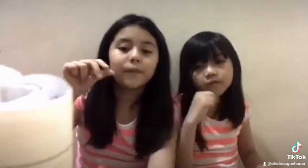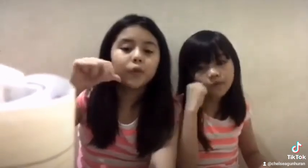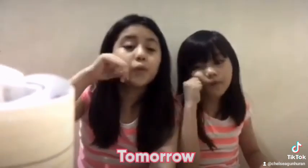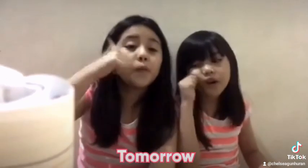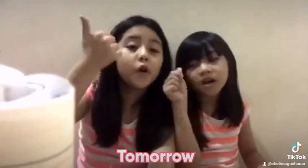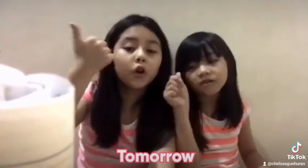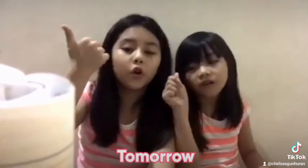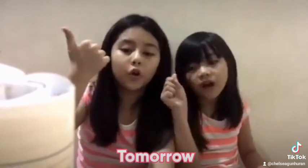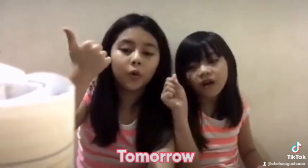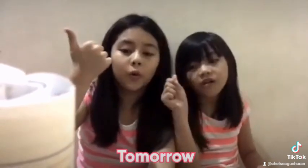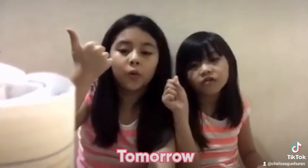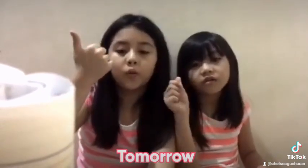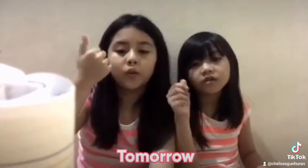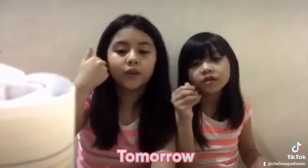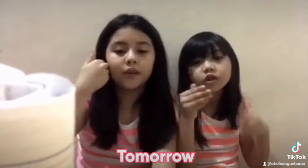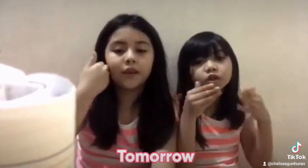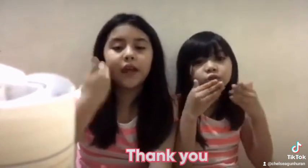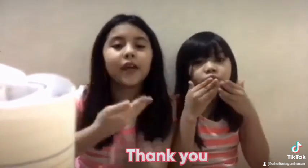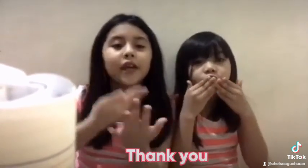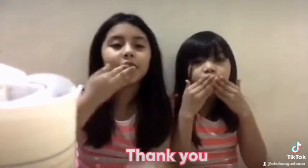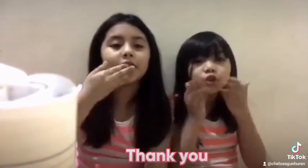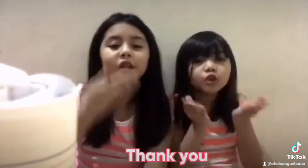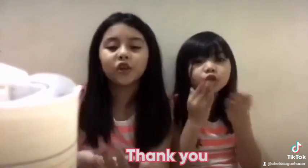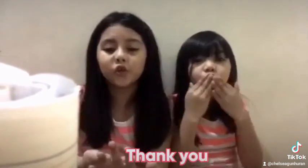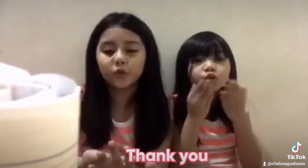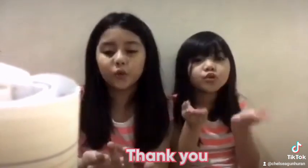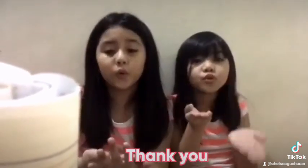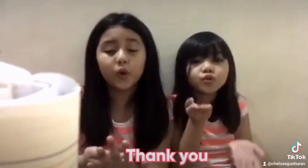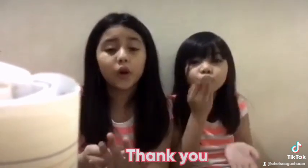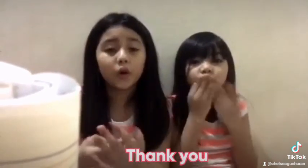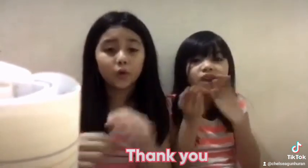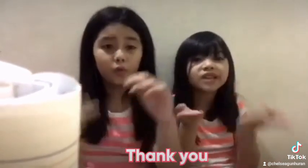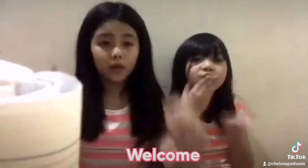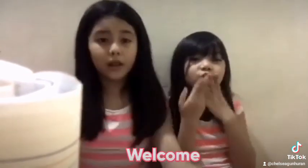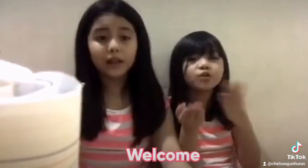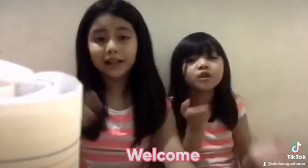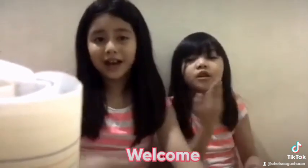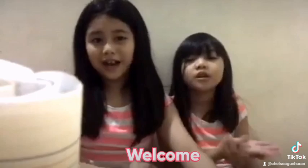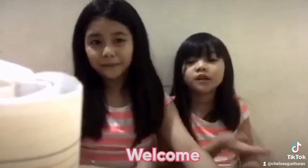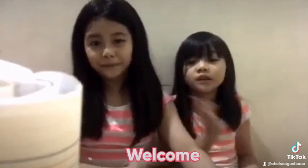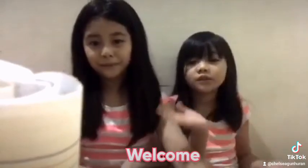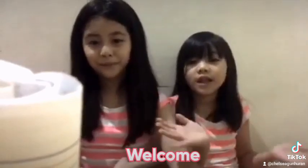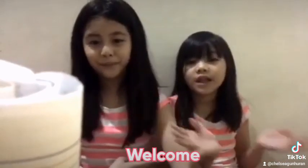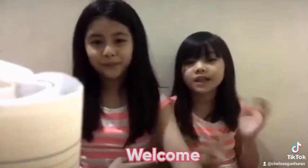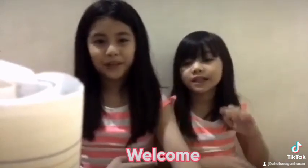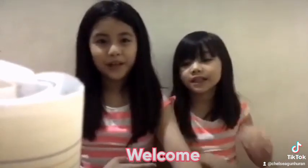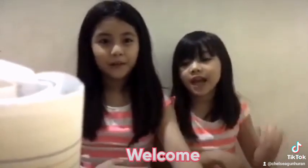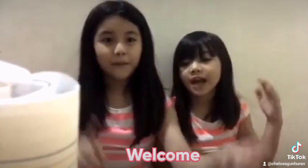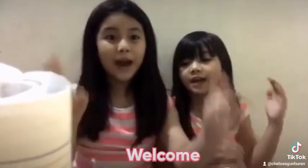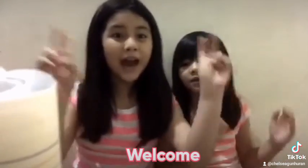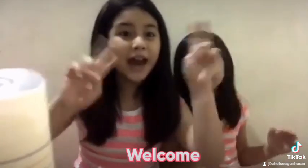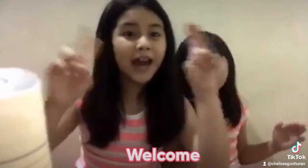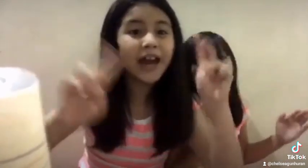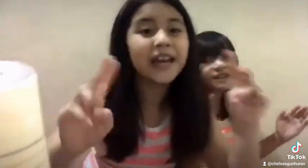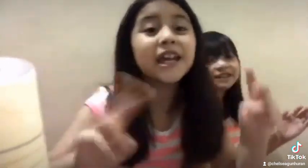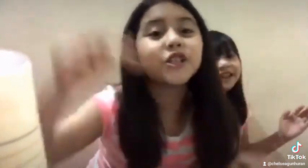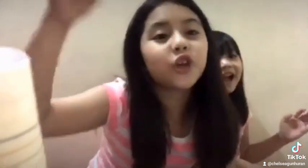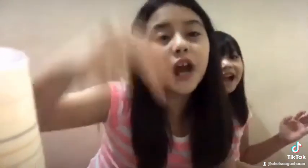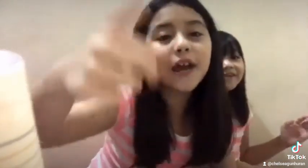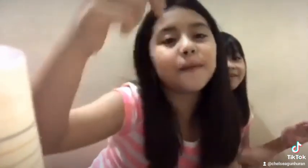tomorrow, thank you, welcome, welcome, bye, subscribe and